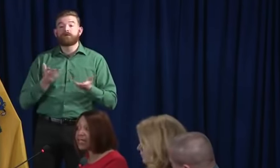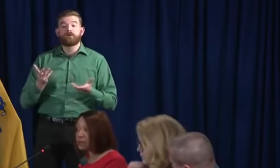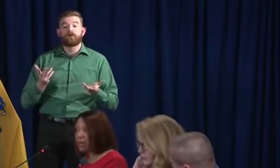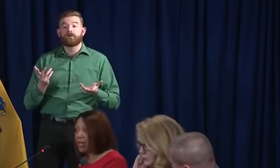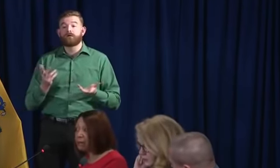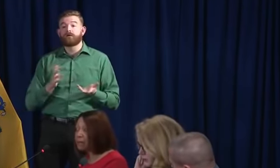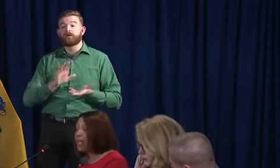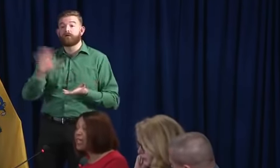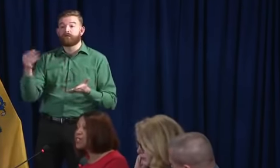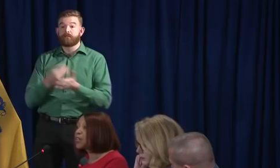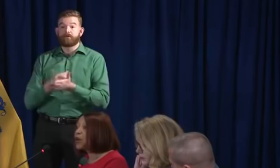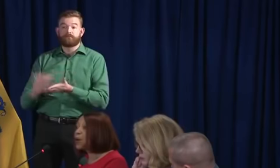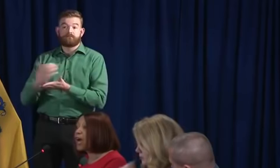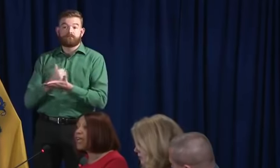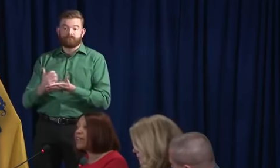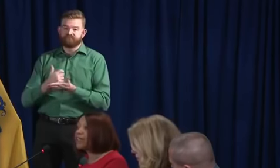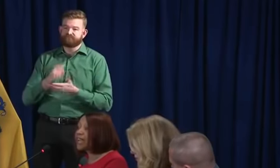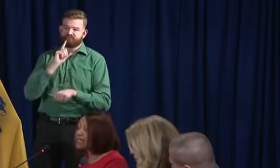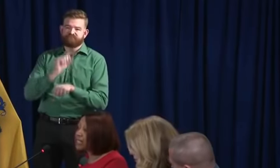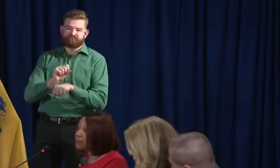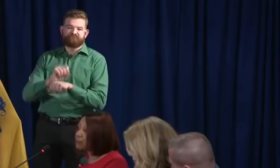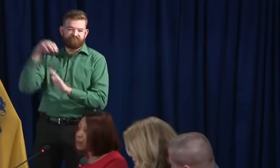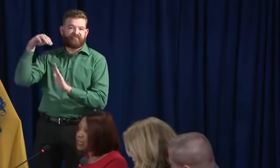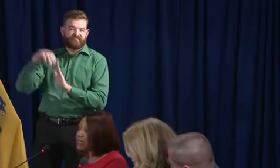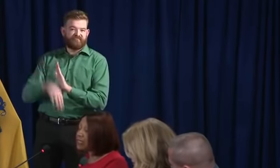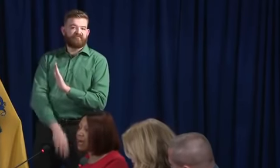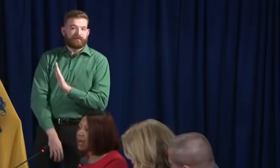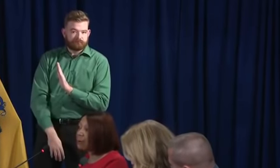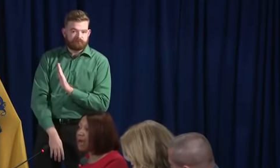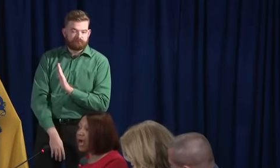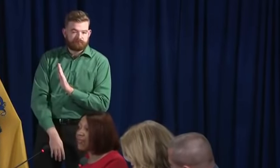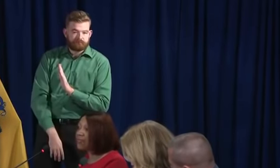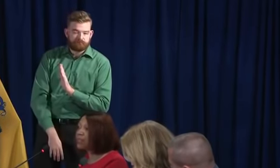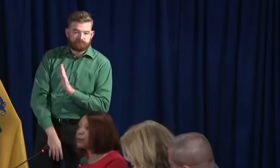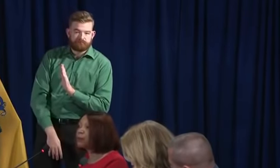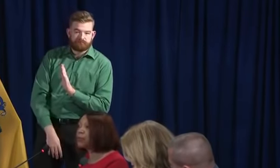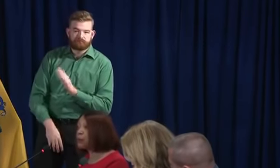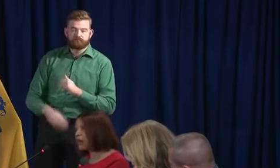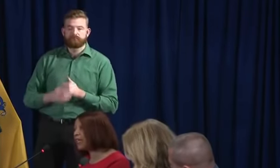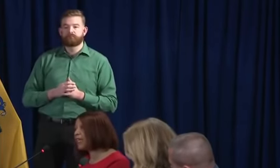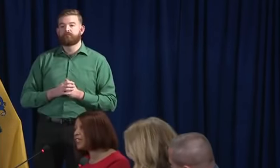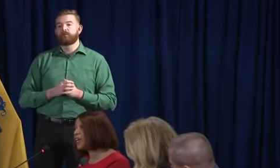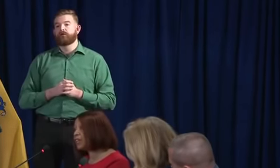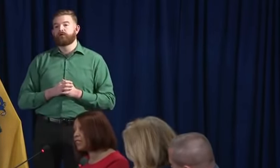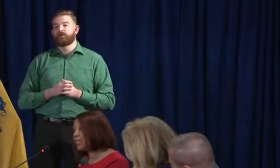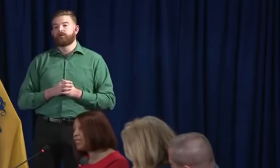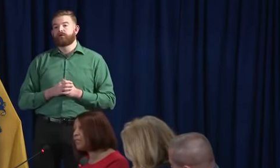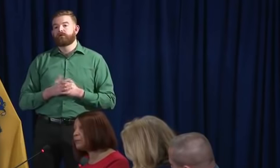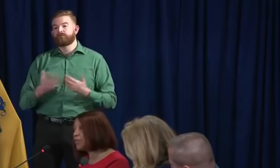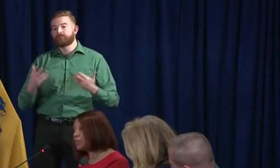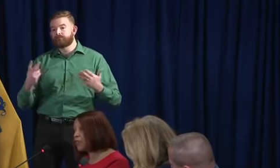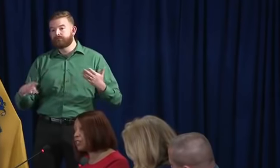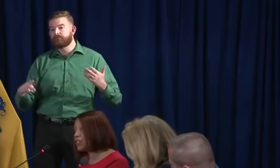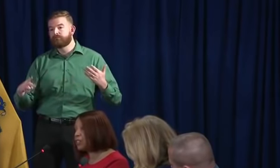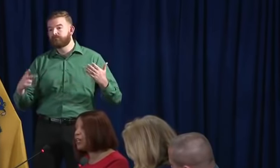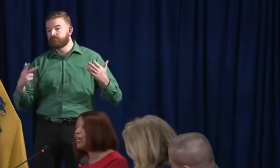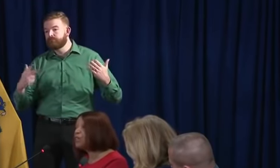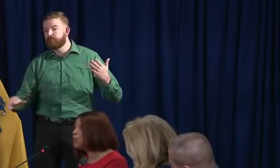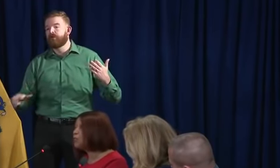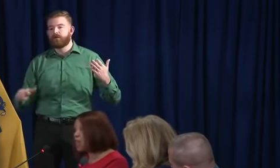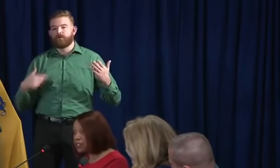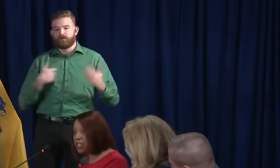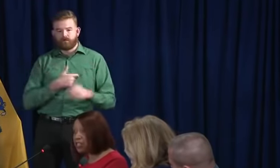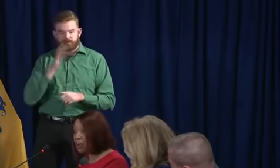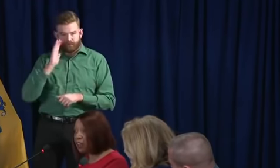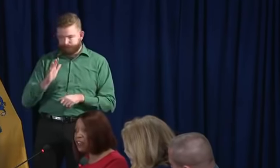declining as well. So in the next several weeks, I think we'll be working internally in the administration.